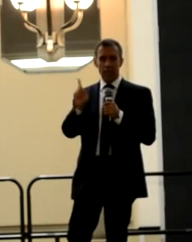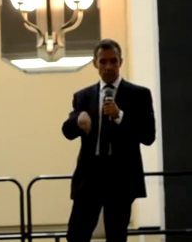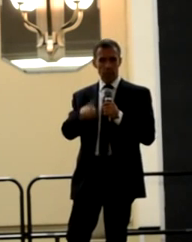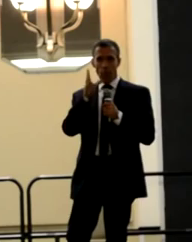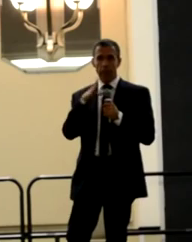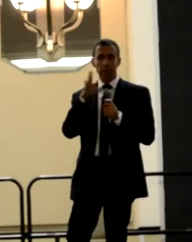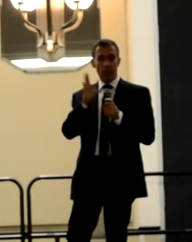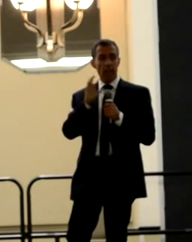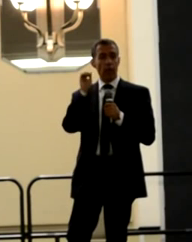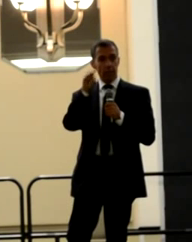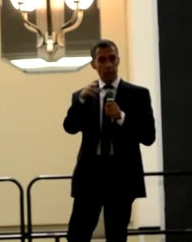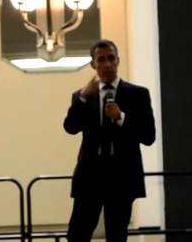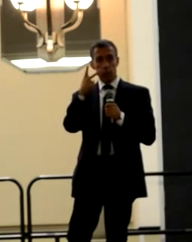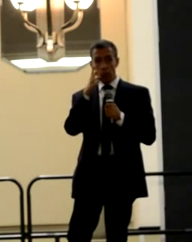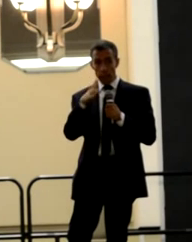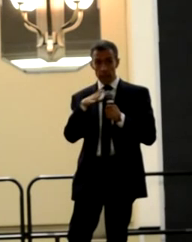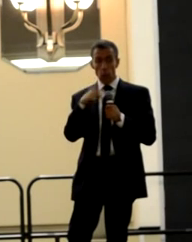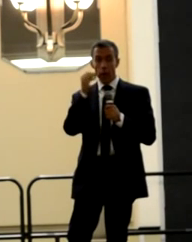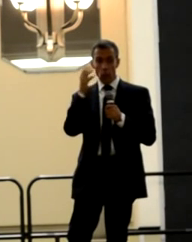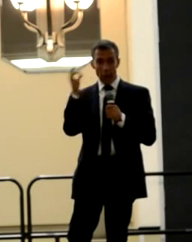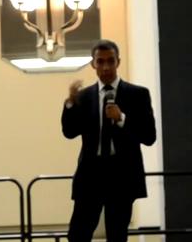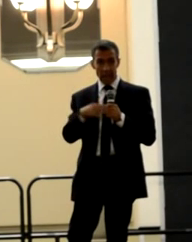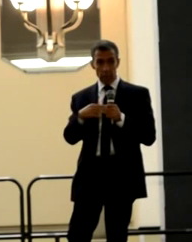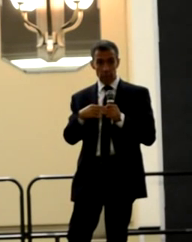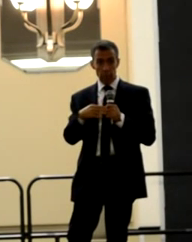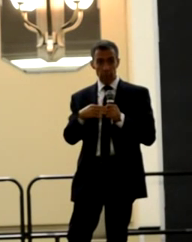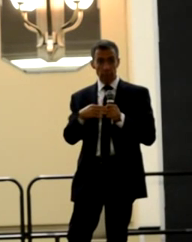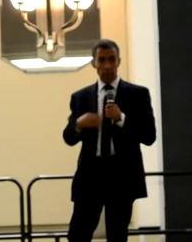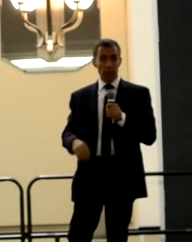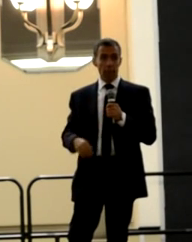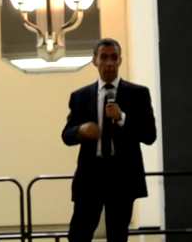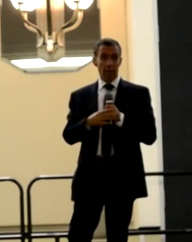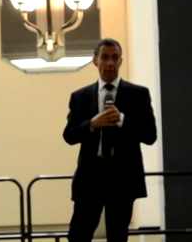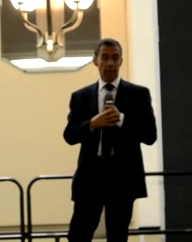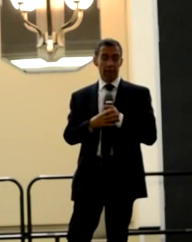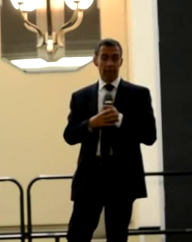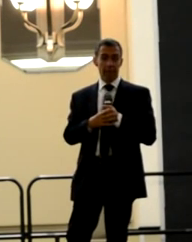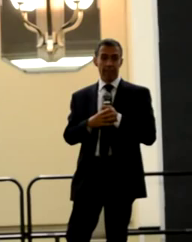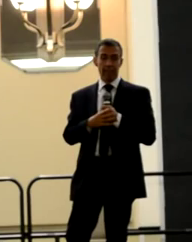No. It has to be a woman. I said, fine. So I gave the name of three women who I knew were out of town.